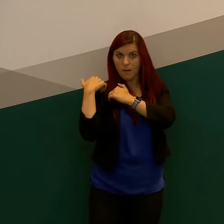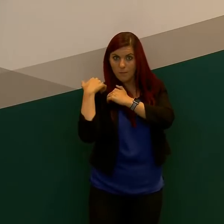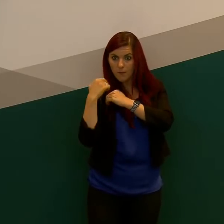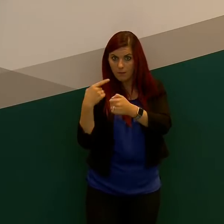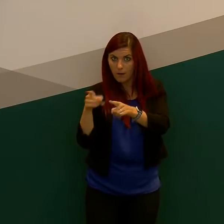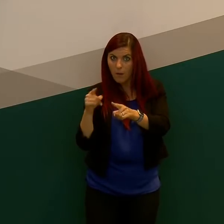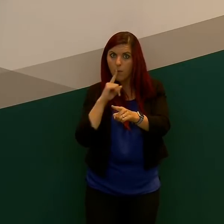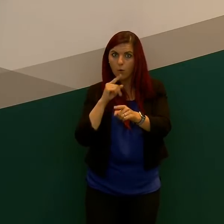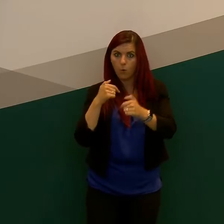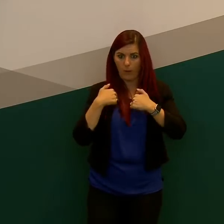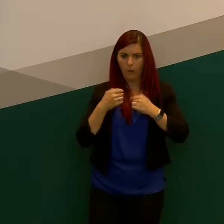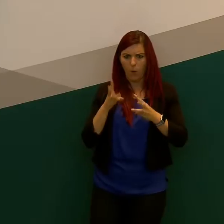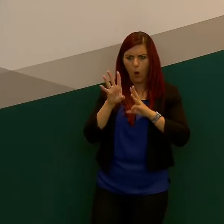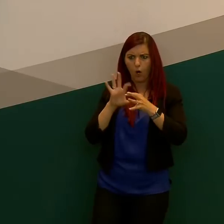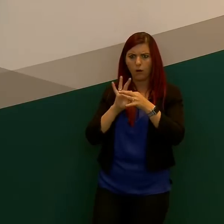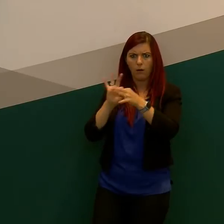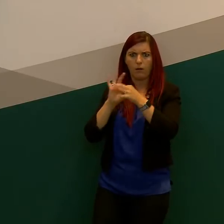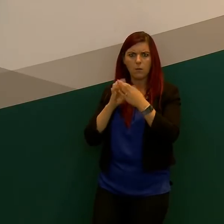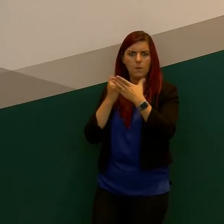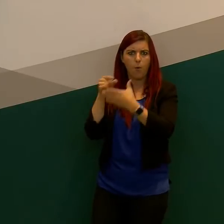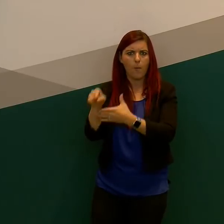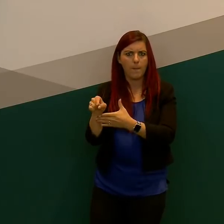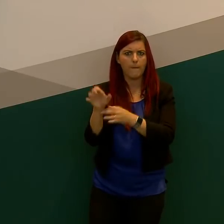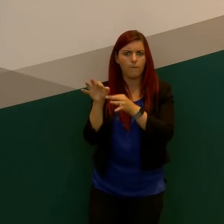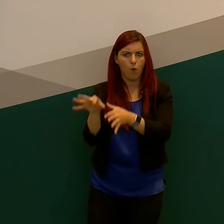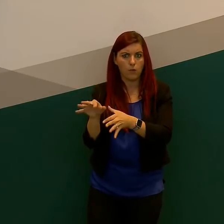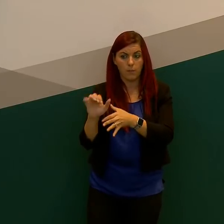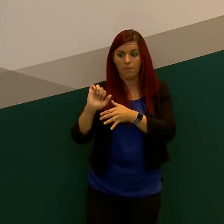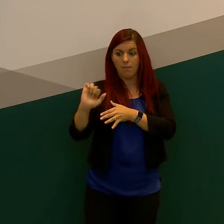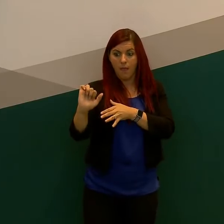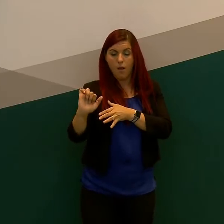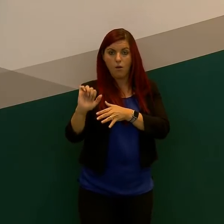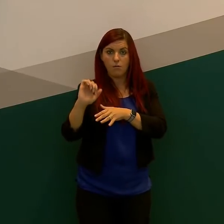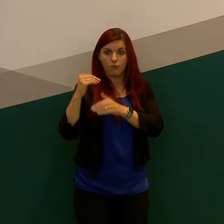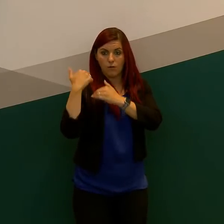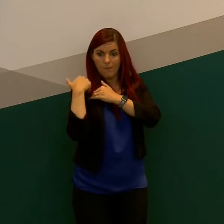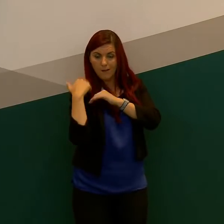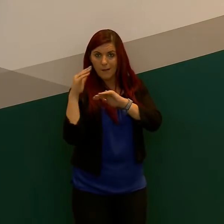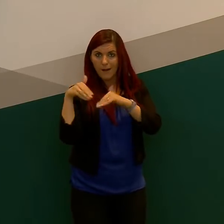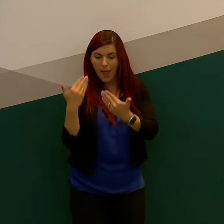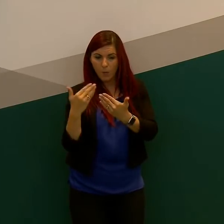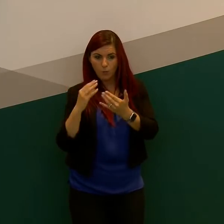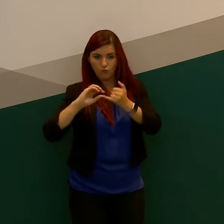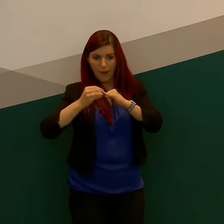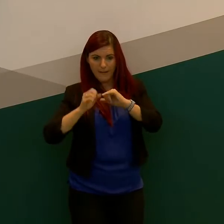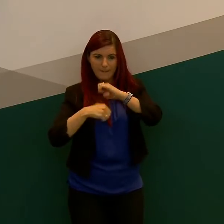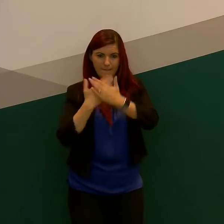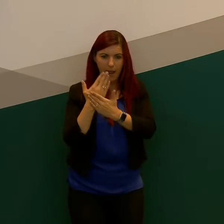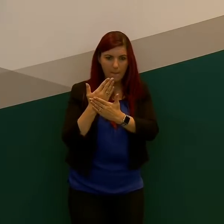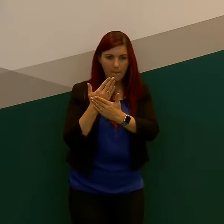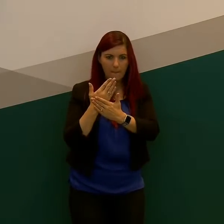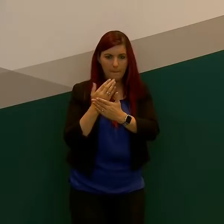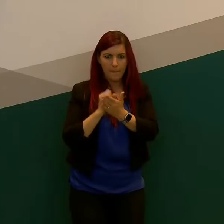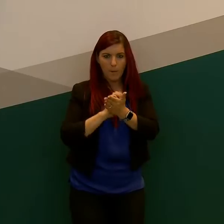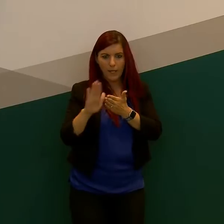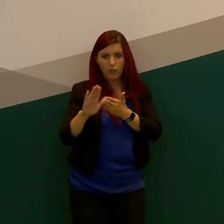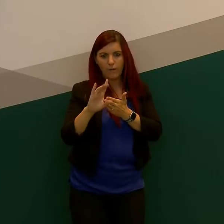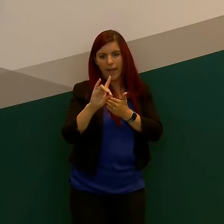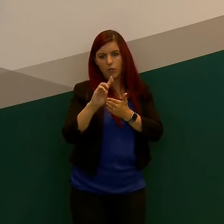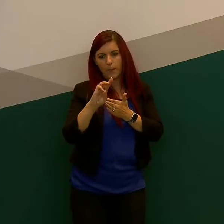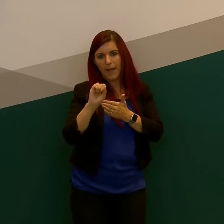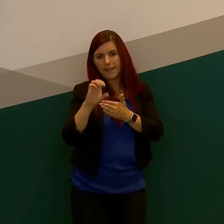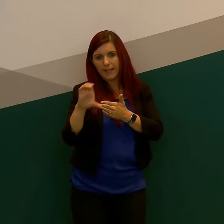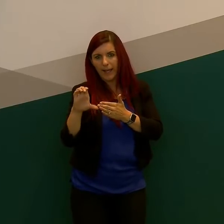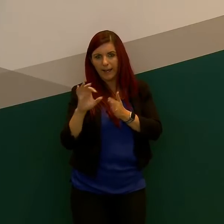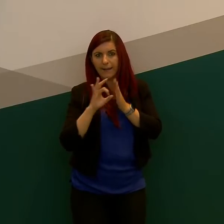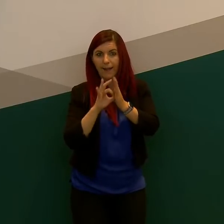support of them, but I think the work that's been done to give that support to that sector is the development and the publication of the HPSC guidance, and we've had